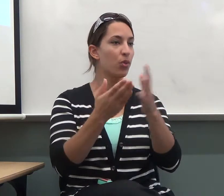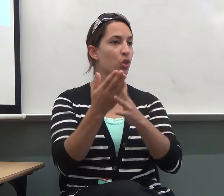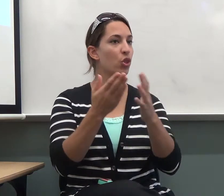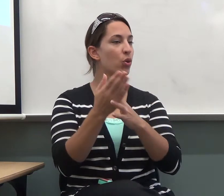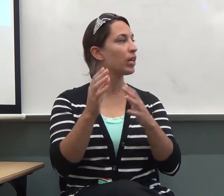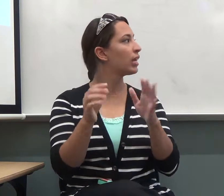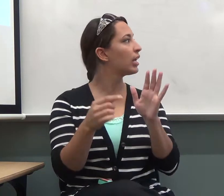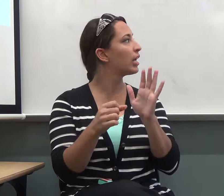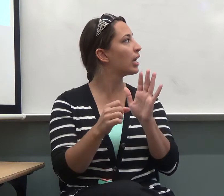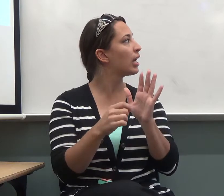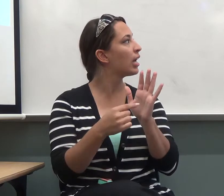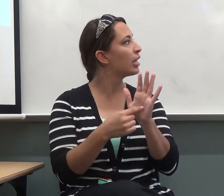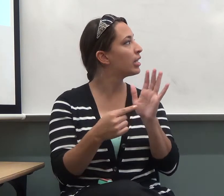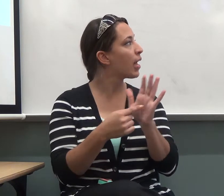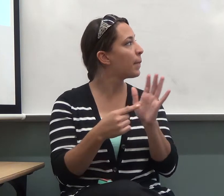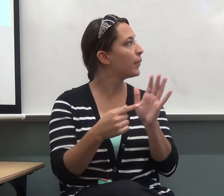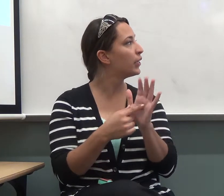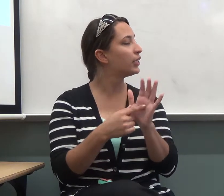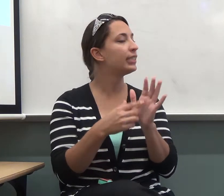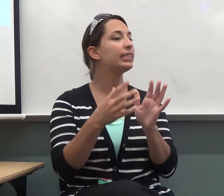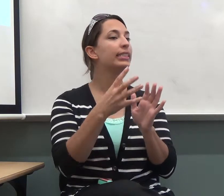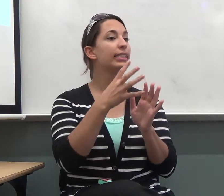and determine